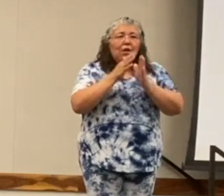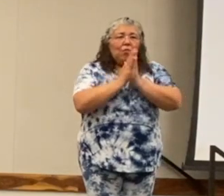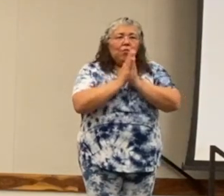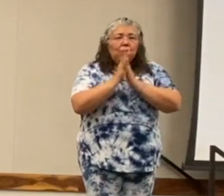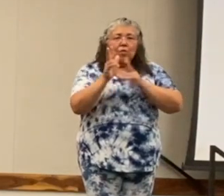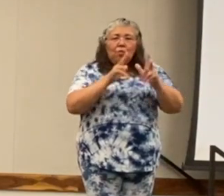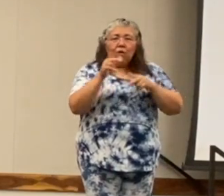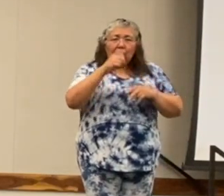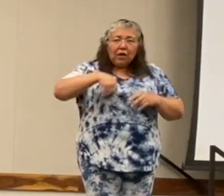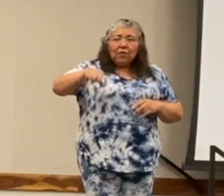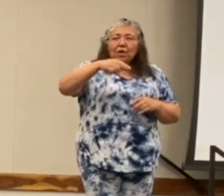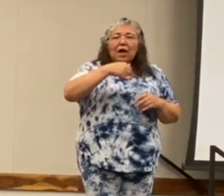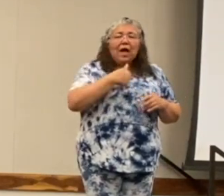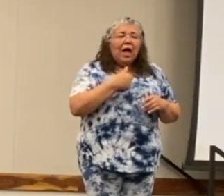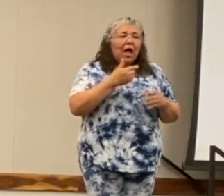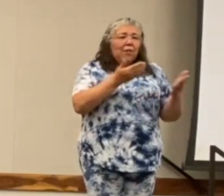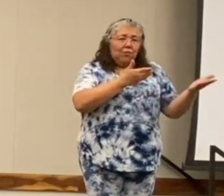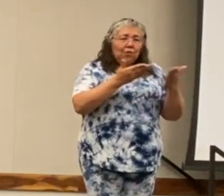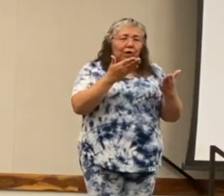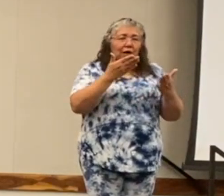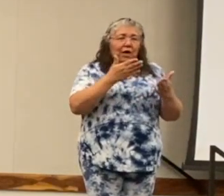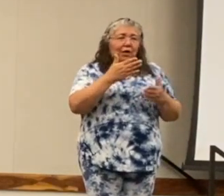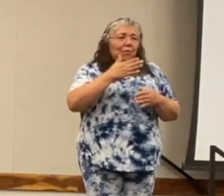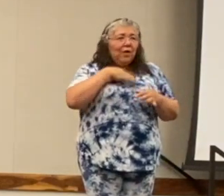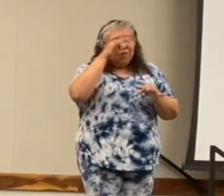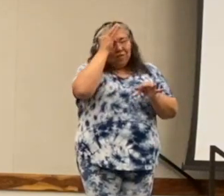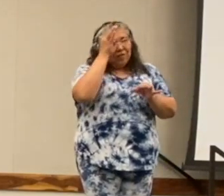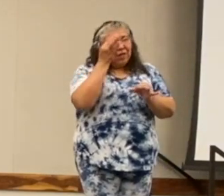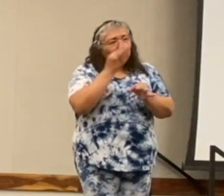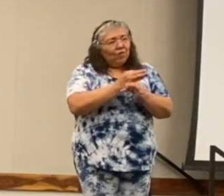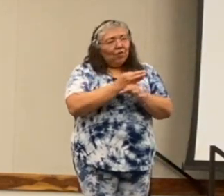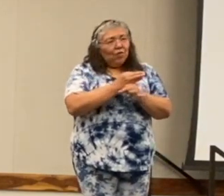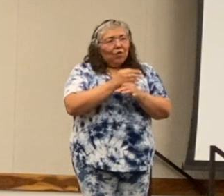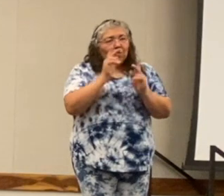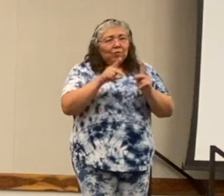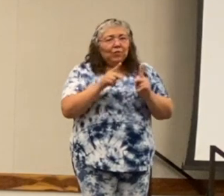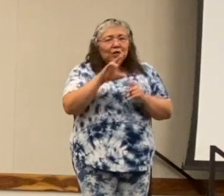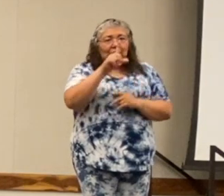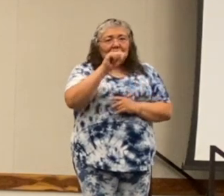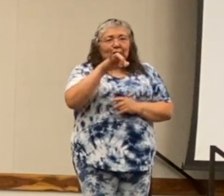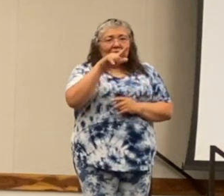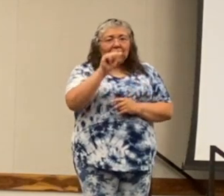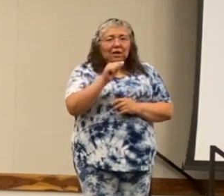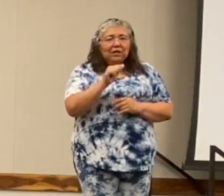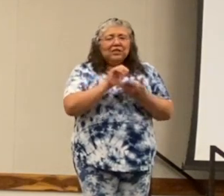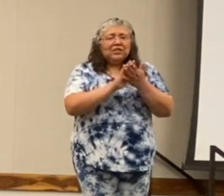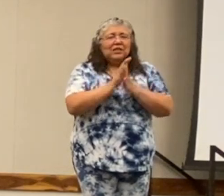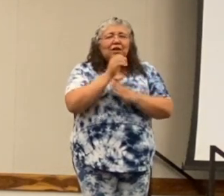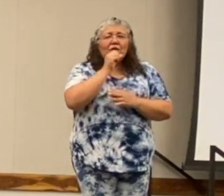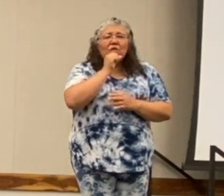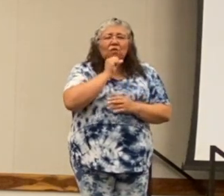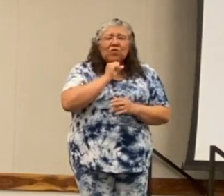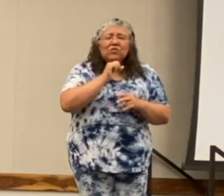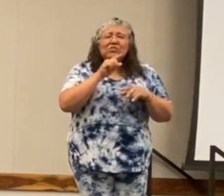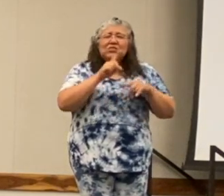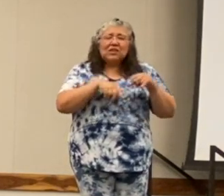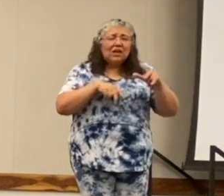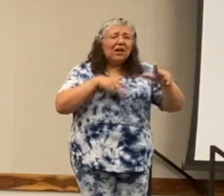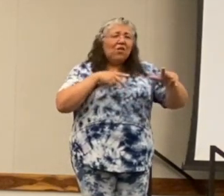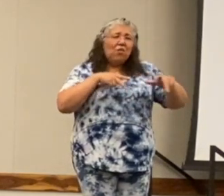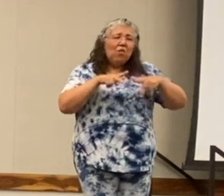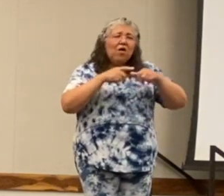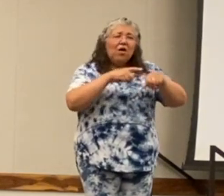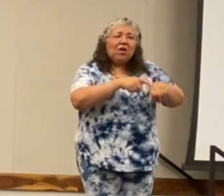everywhere. I usually take my faithful companion, Layla. But Layla is getting old now, and she can't walk